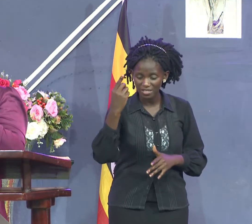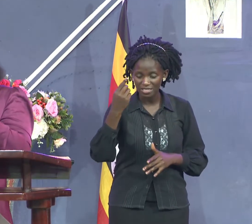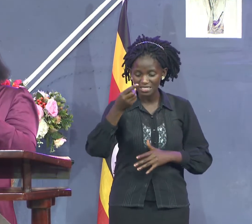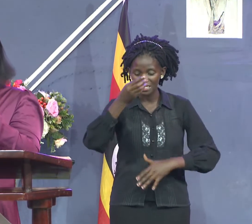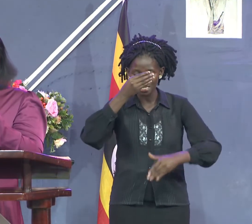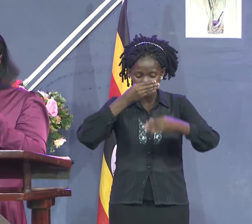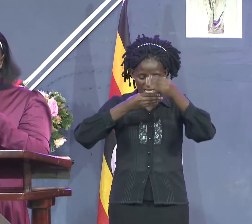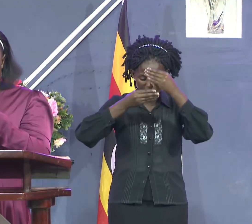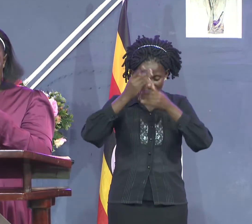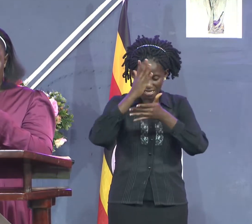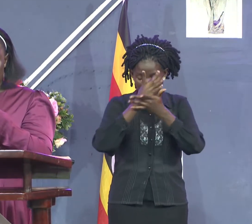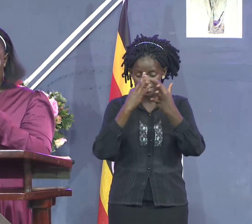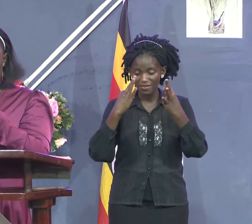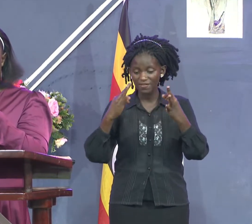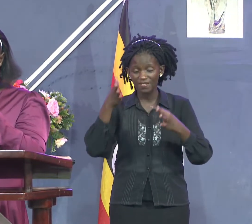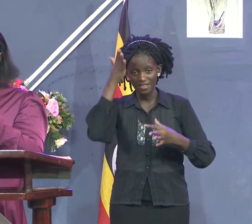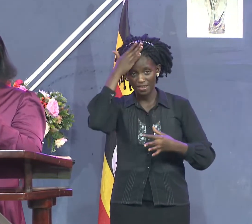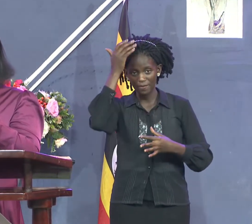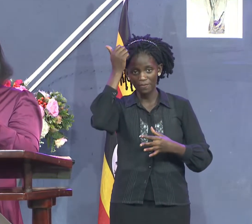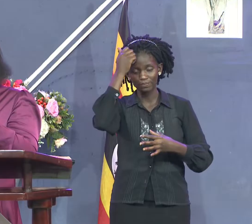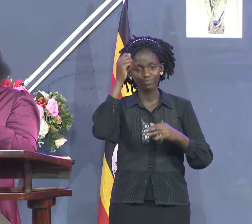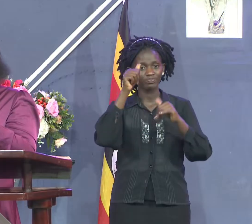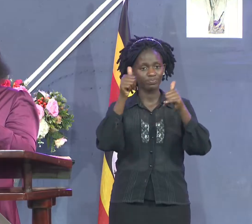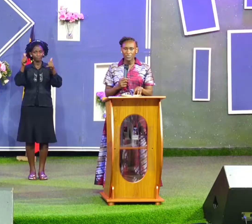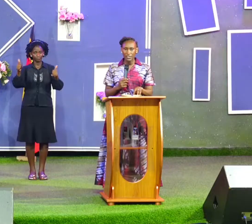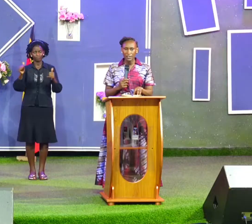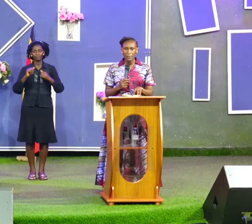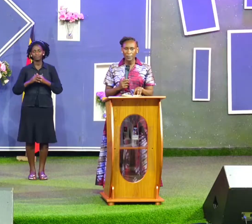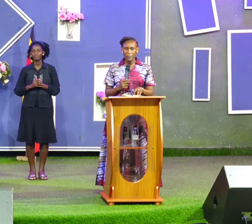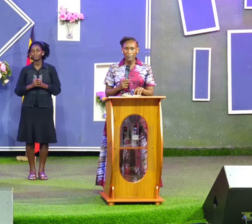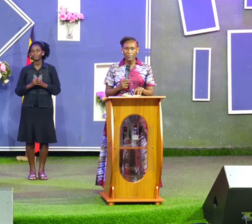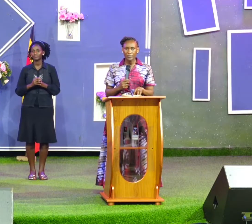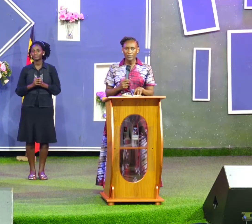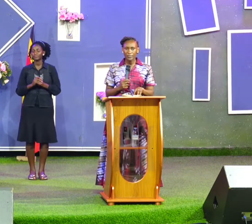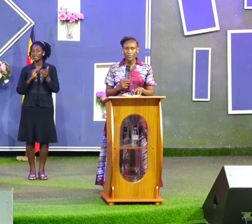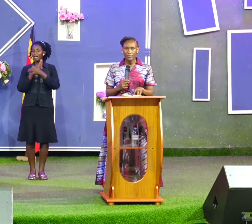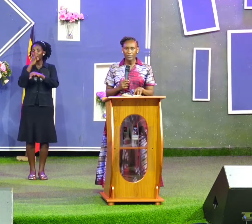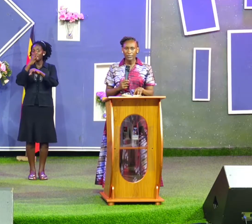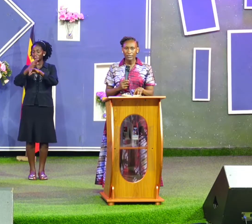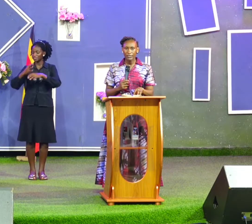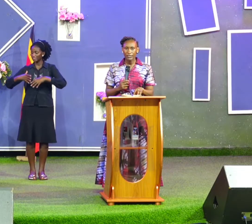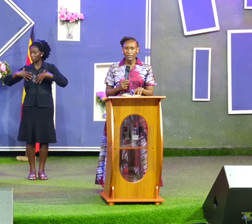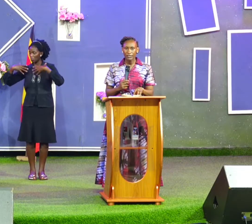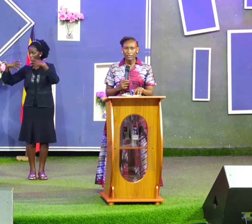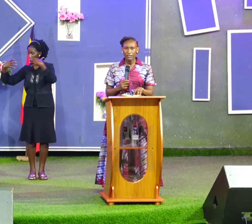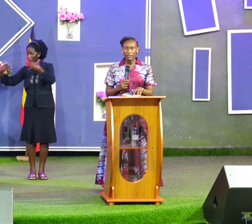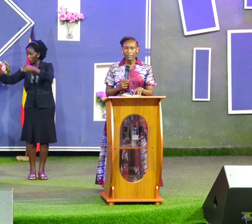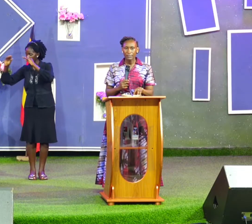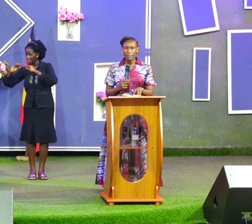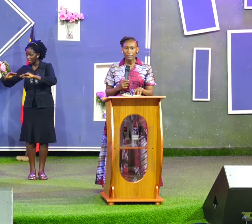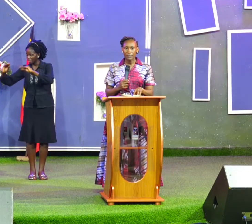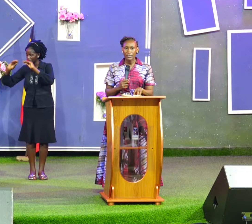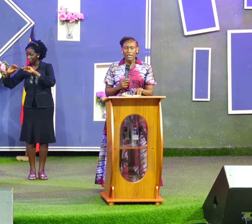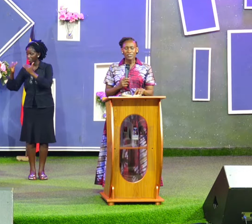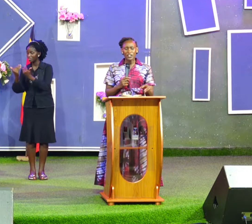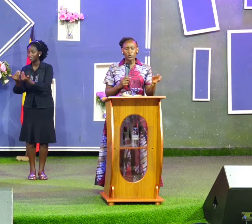ng'oyina ky'otegedde. It is you to first understand something. Then olyoko osobola ate